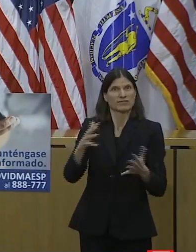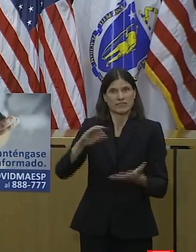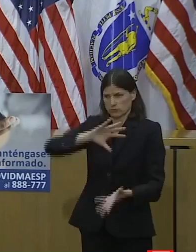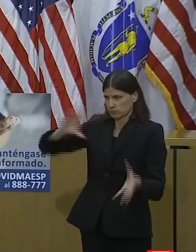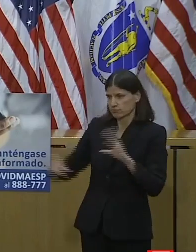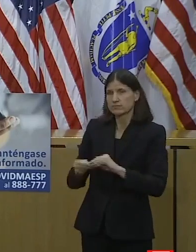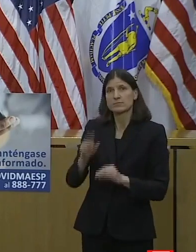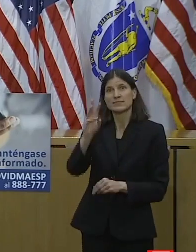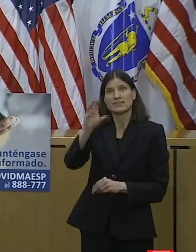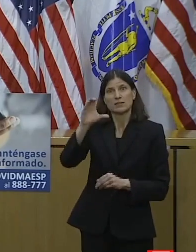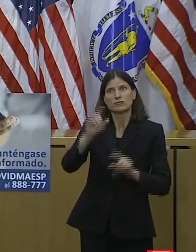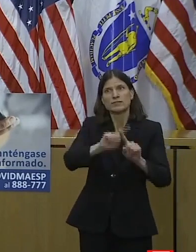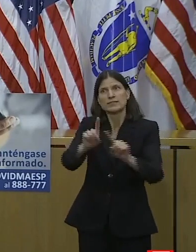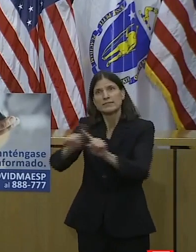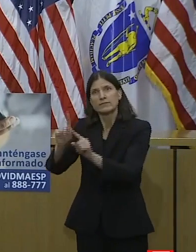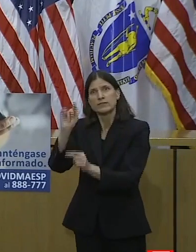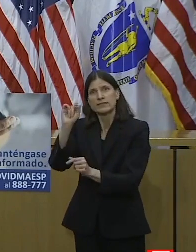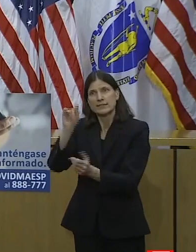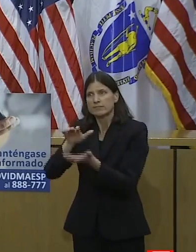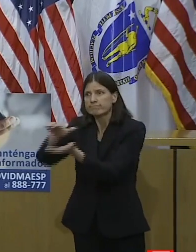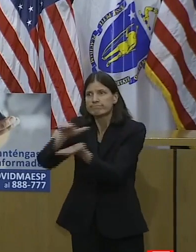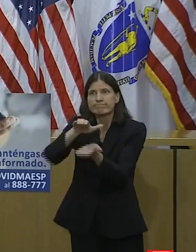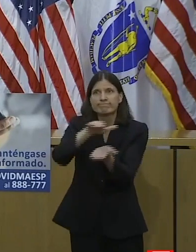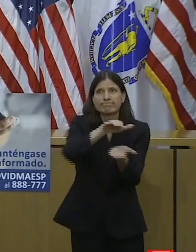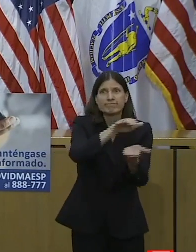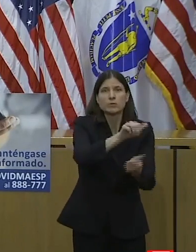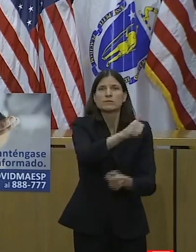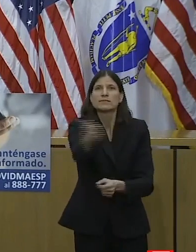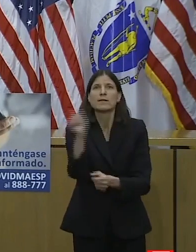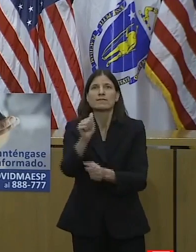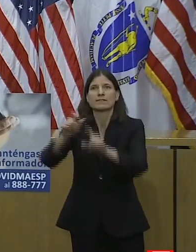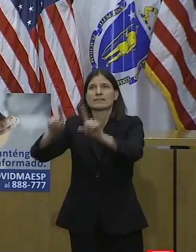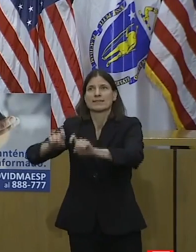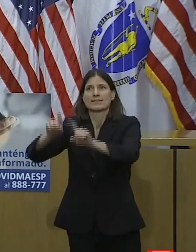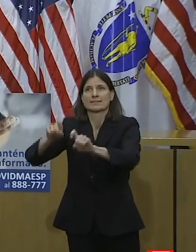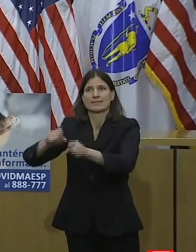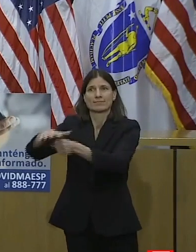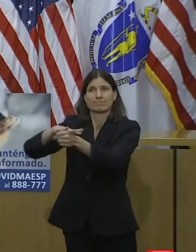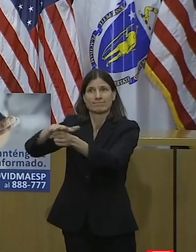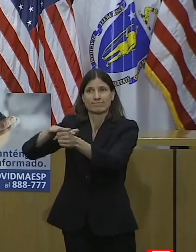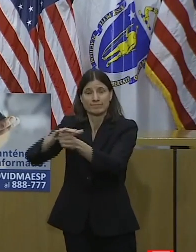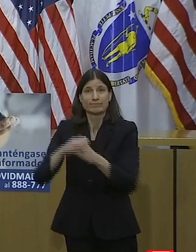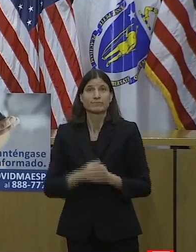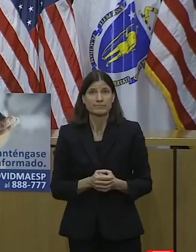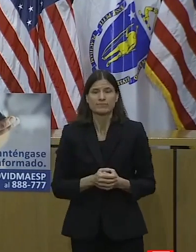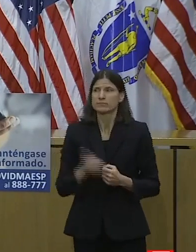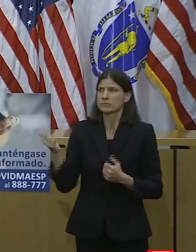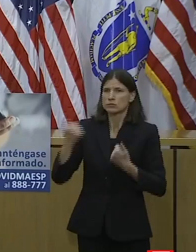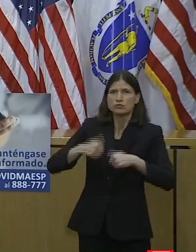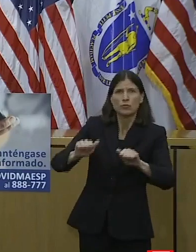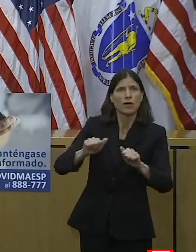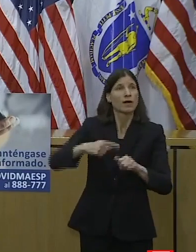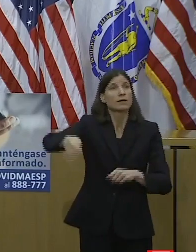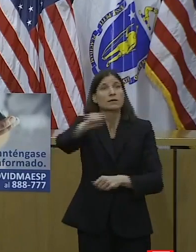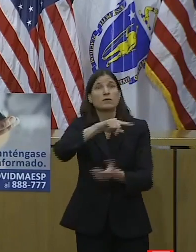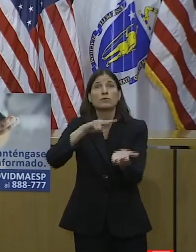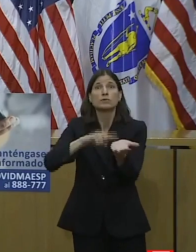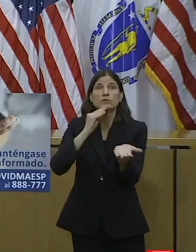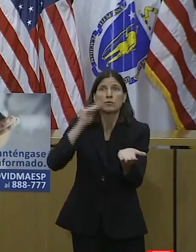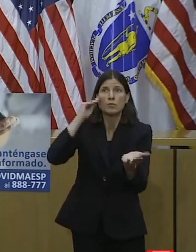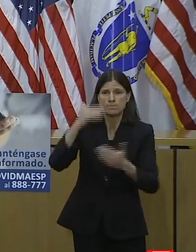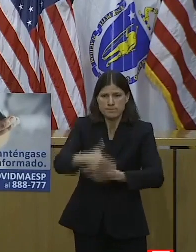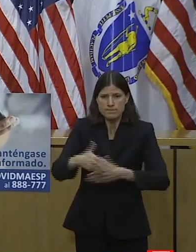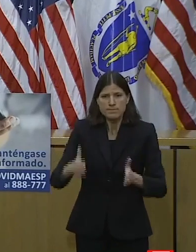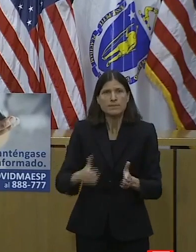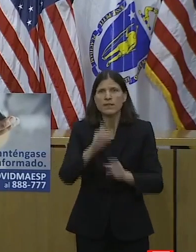equipment. Since the beginning of March, we've provided nearly 1.3 million masks, almost 200,000 gowns, and over